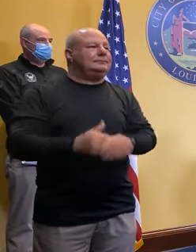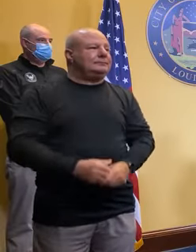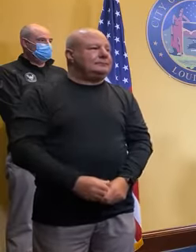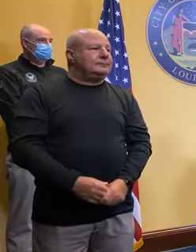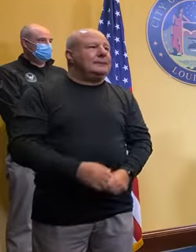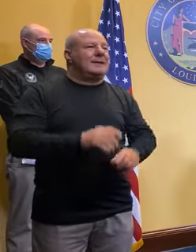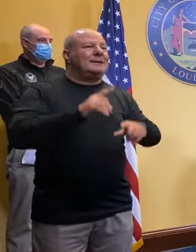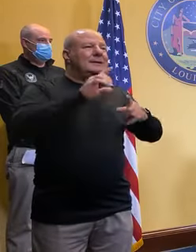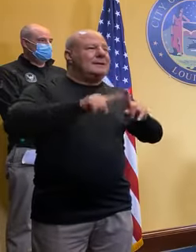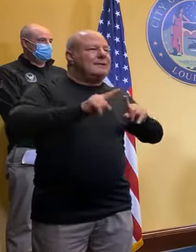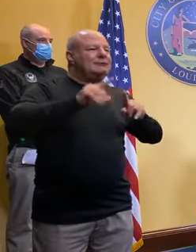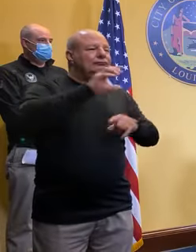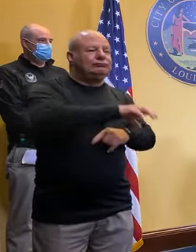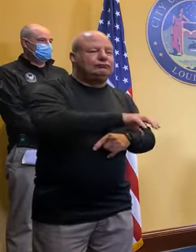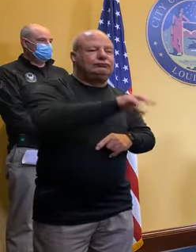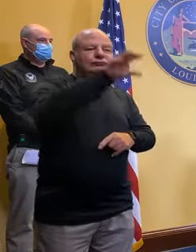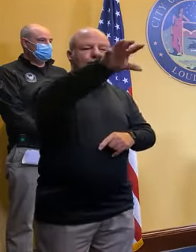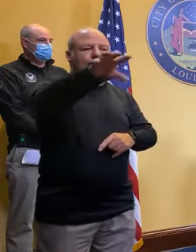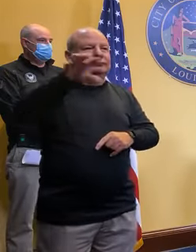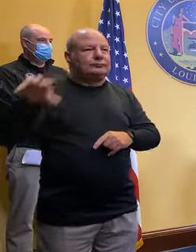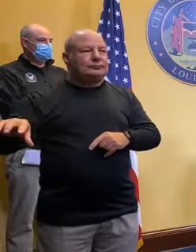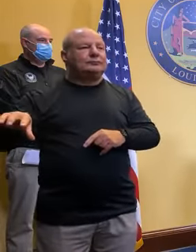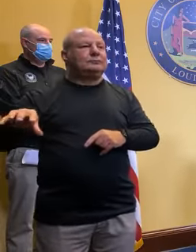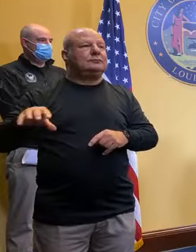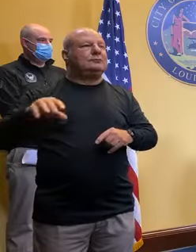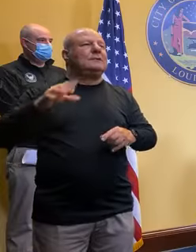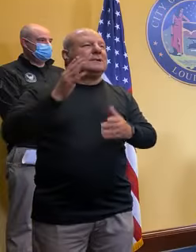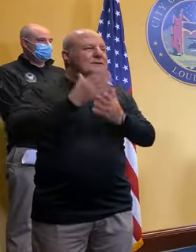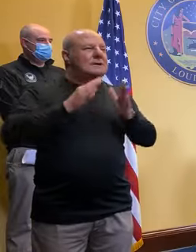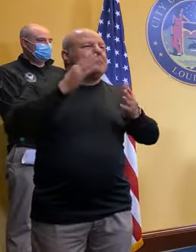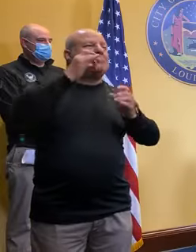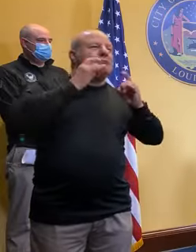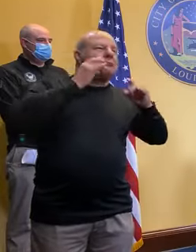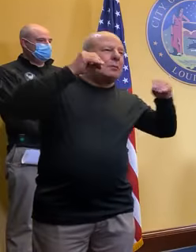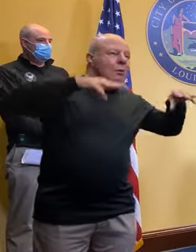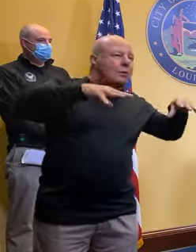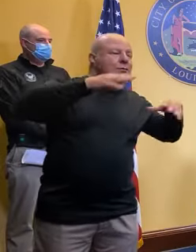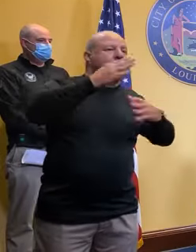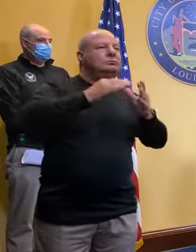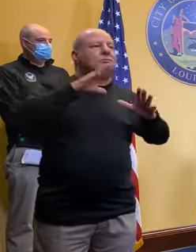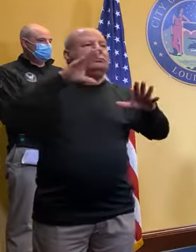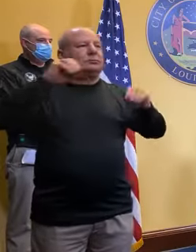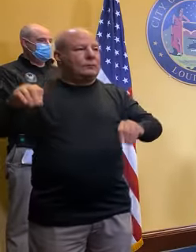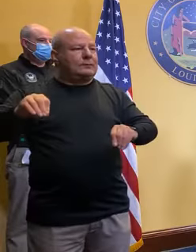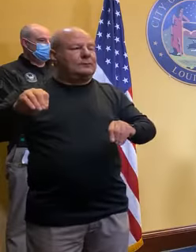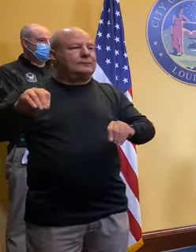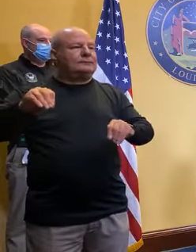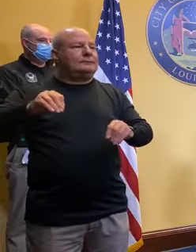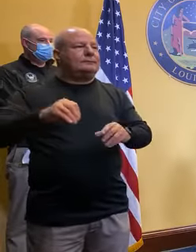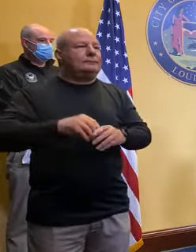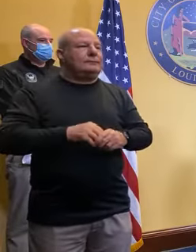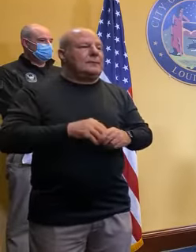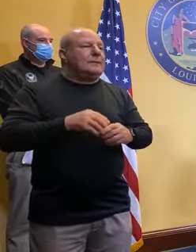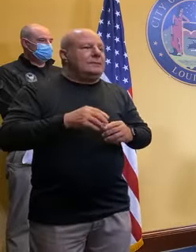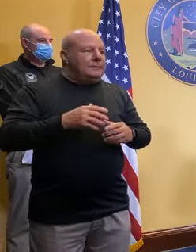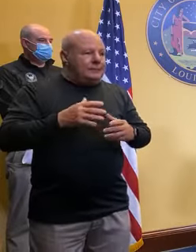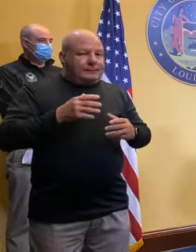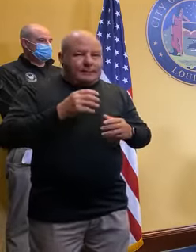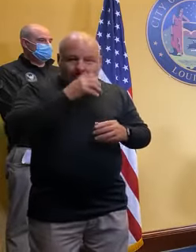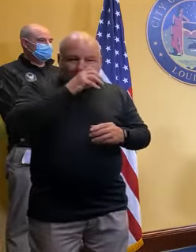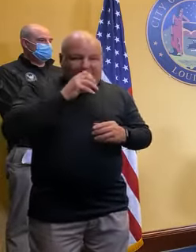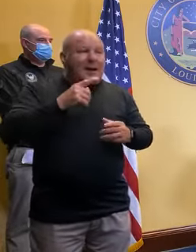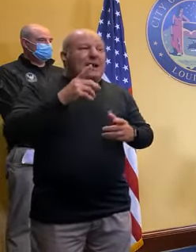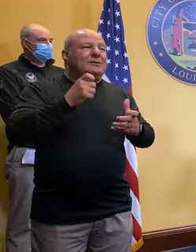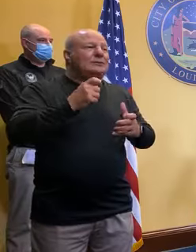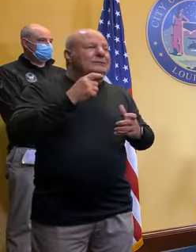It's spotty. And so I just want to kind of push back on some of the themes around, oh,